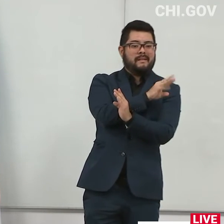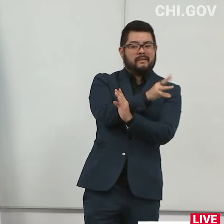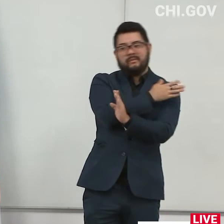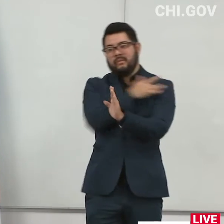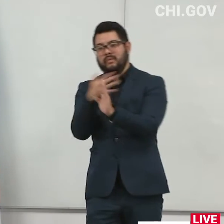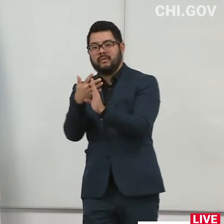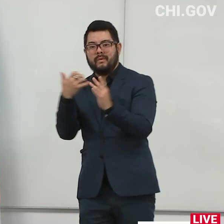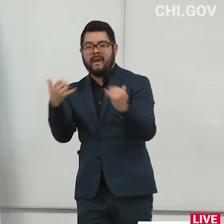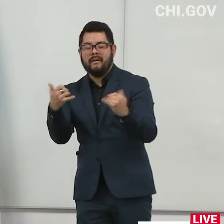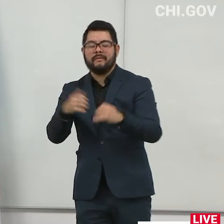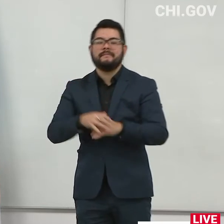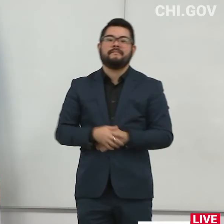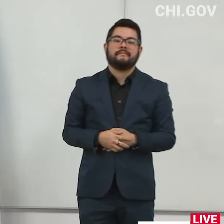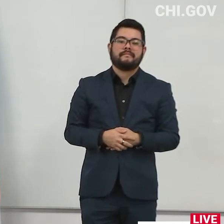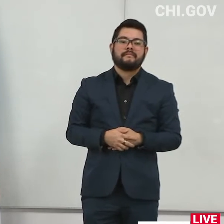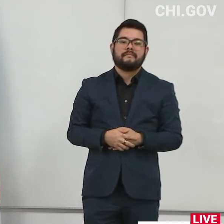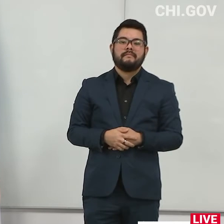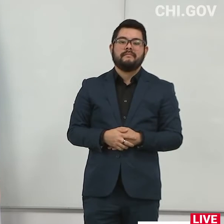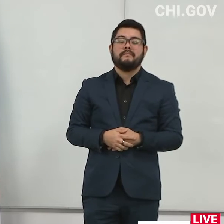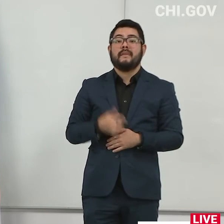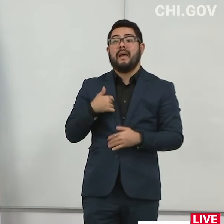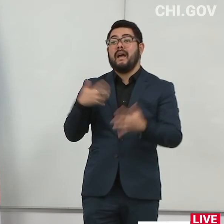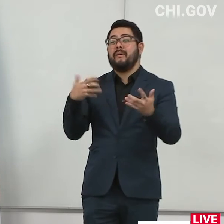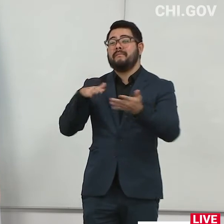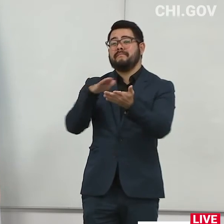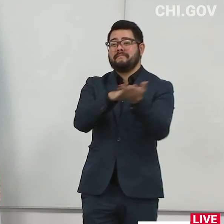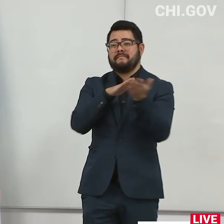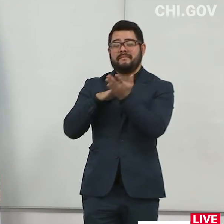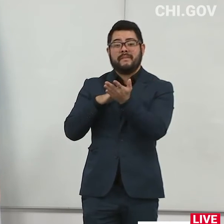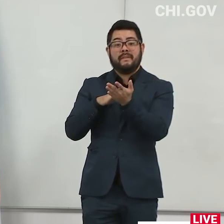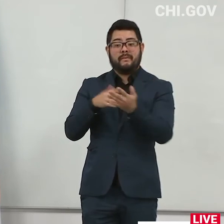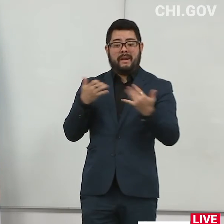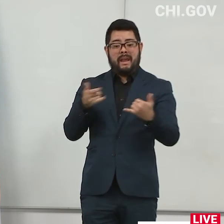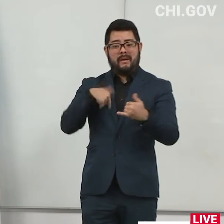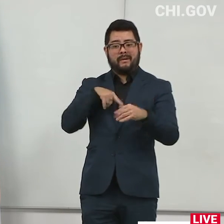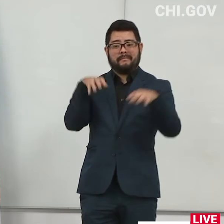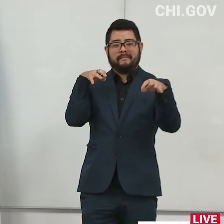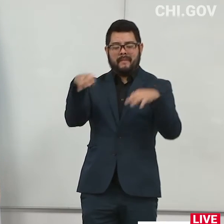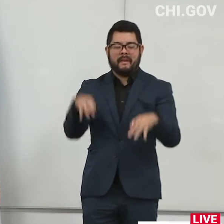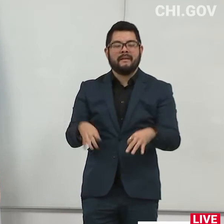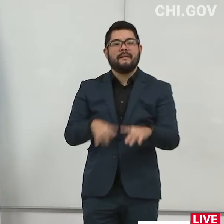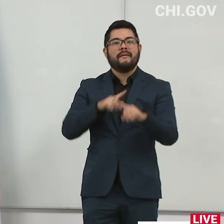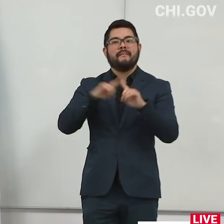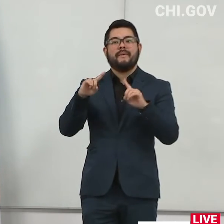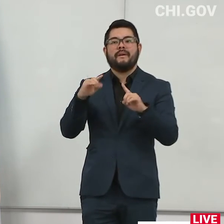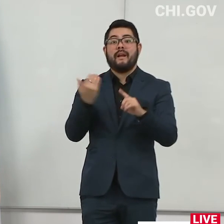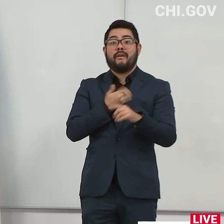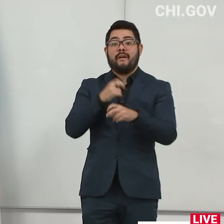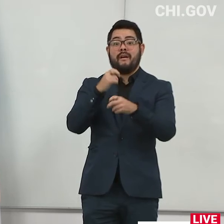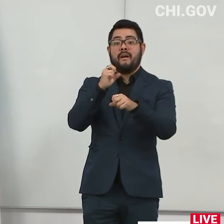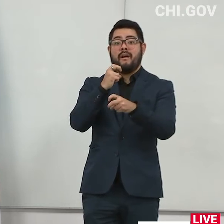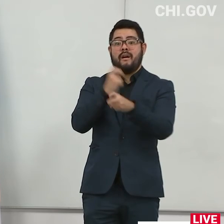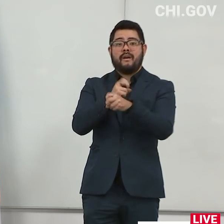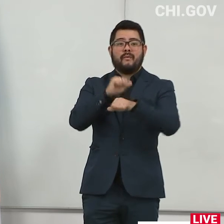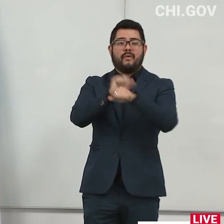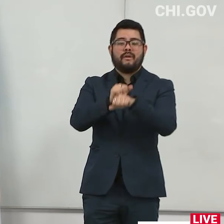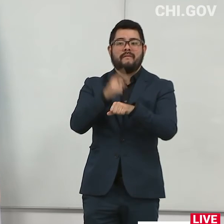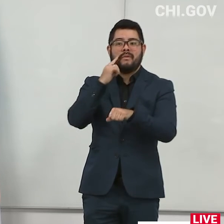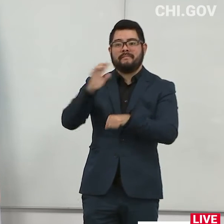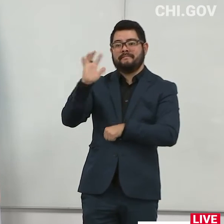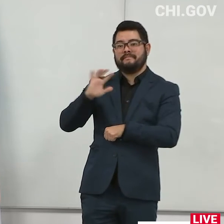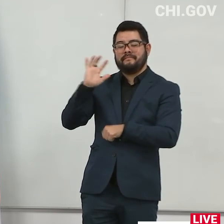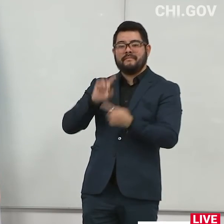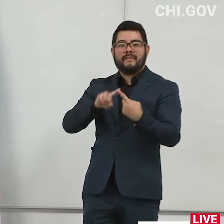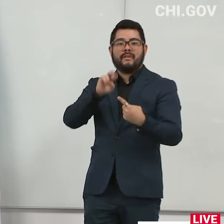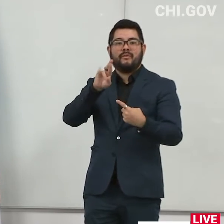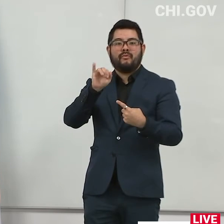credit, in this moment where we are celebrating this achievement, the hard work of predecessor mayors, Rich Daley